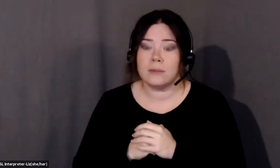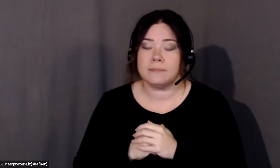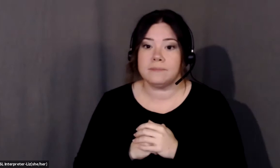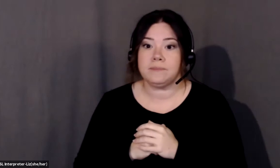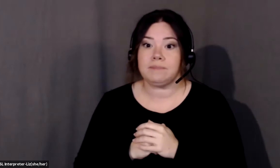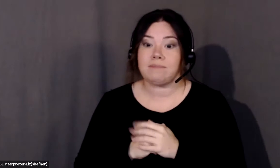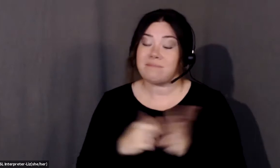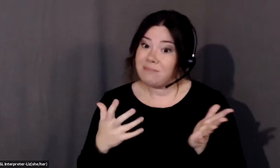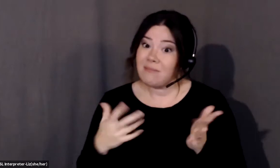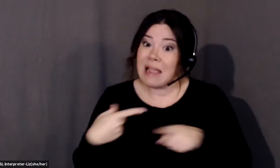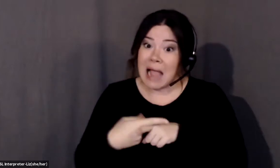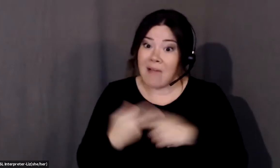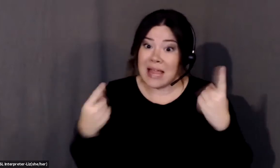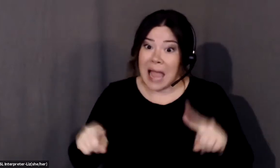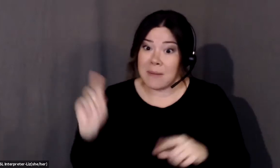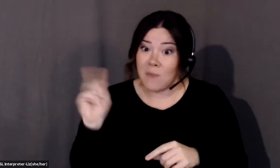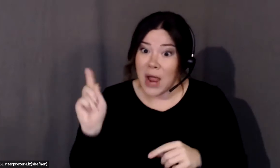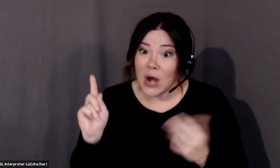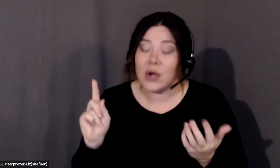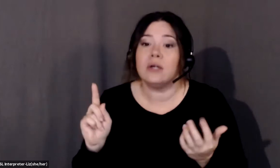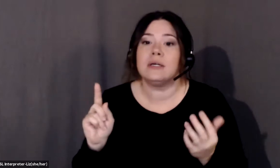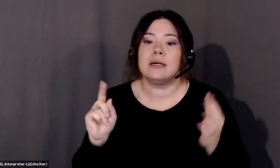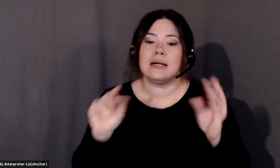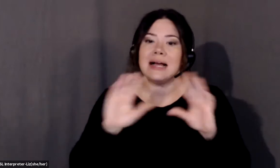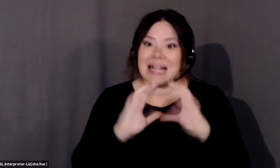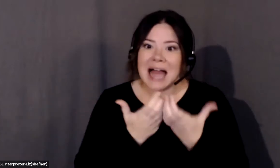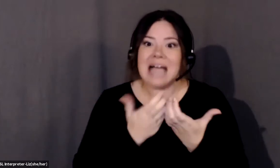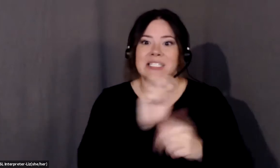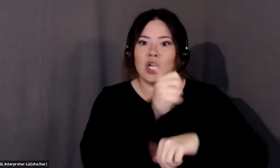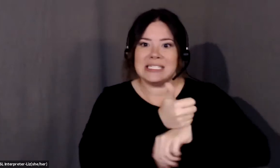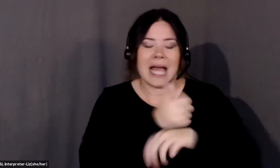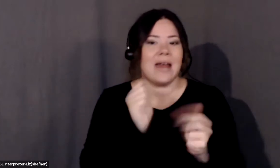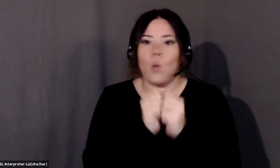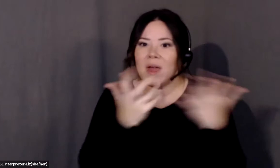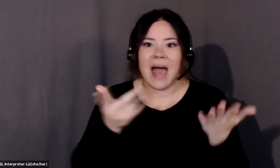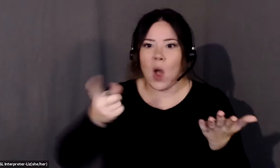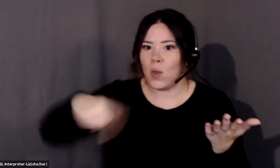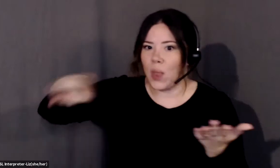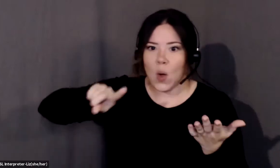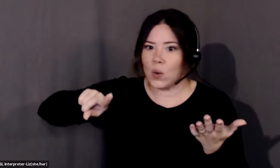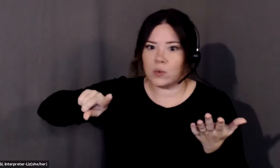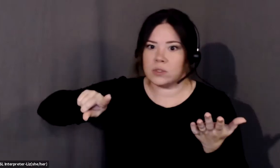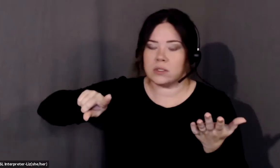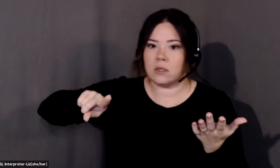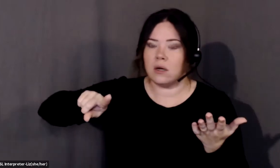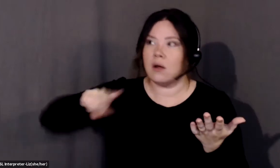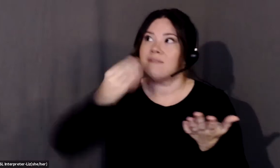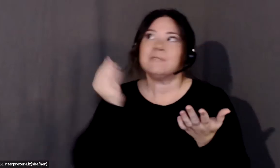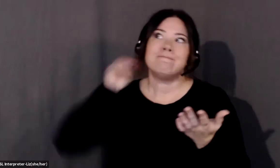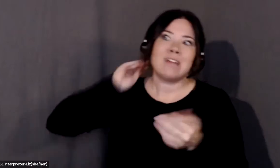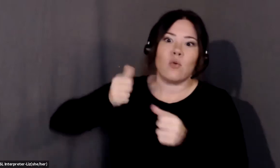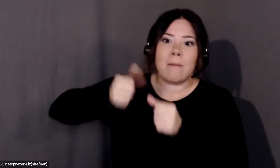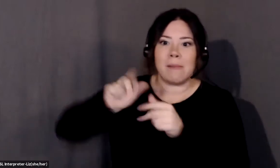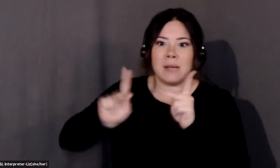occurs is that classes are designed without those of us with disabilities in mind. And of course, there's going